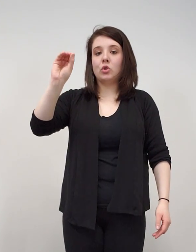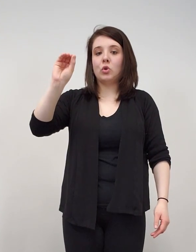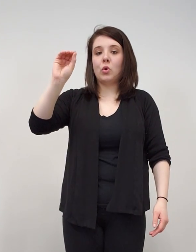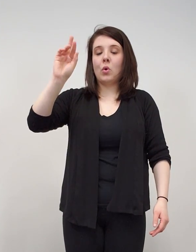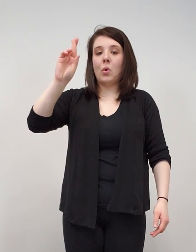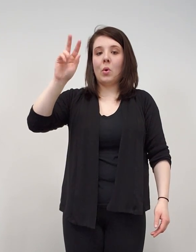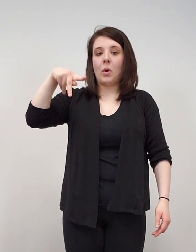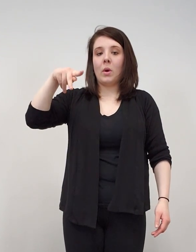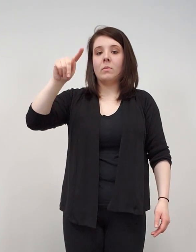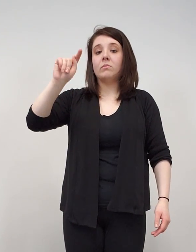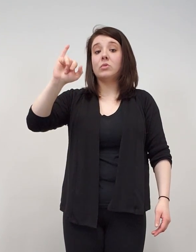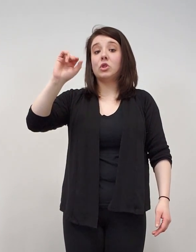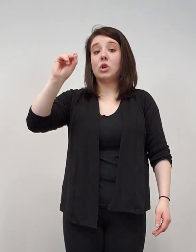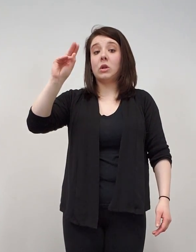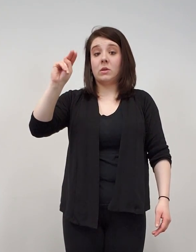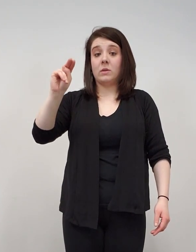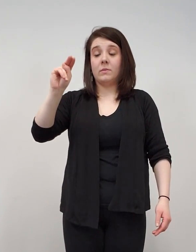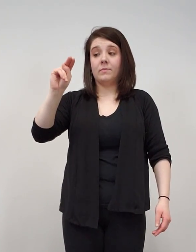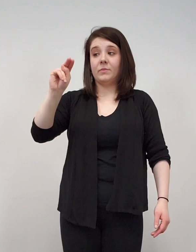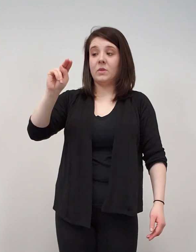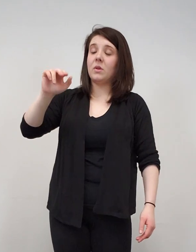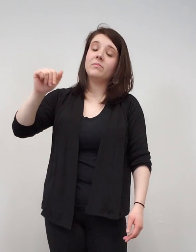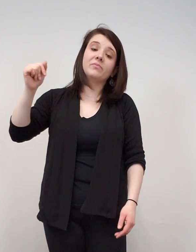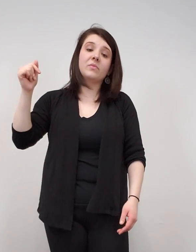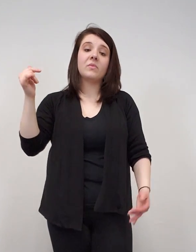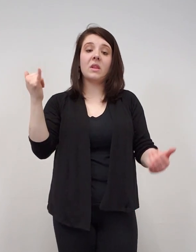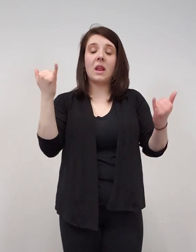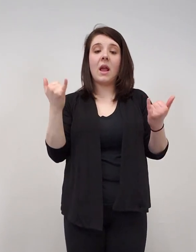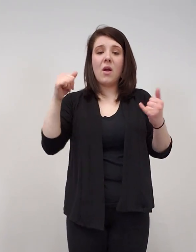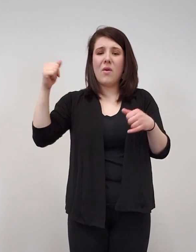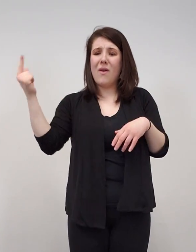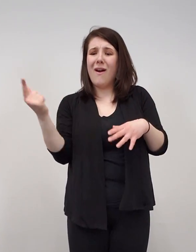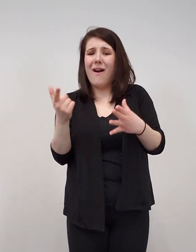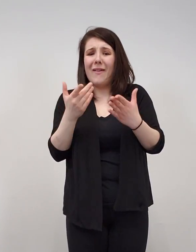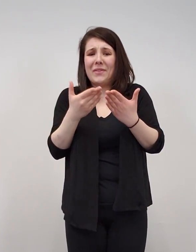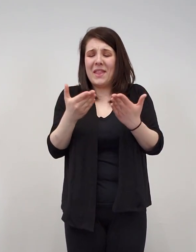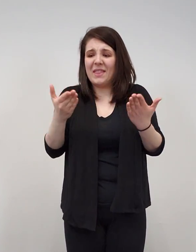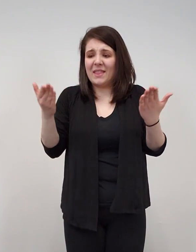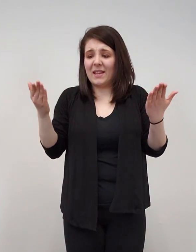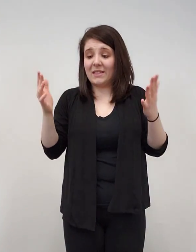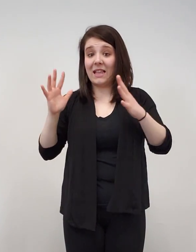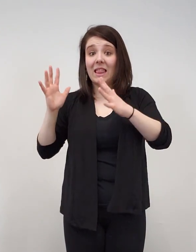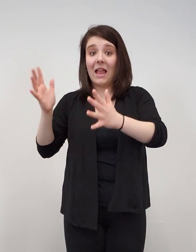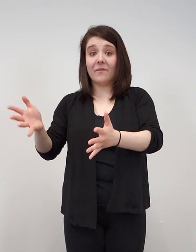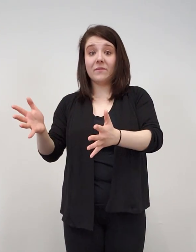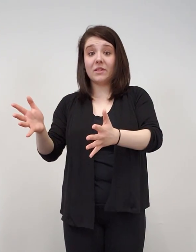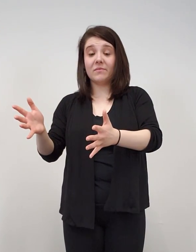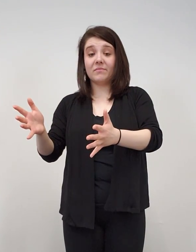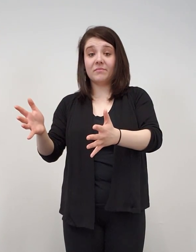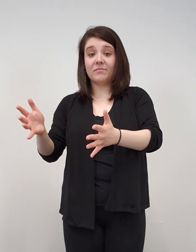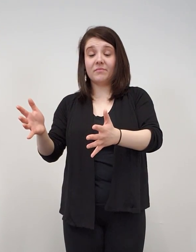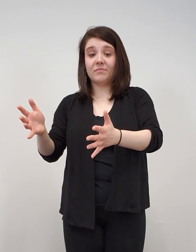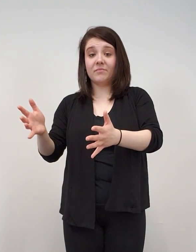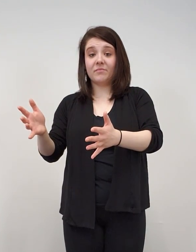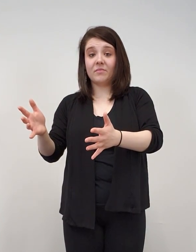gonna take the little purple squares, and anything that's left, we are going to eliminate.